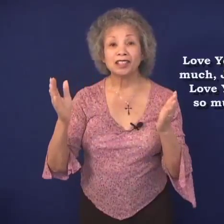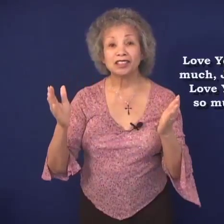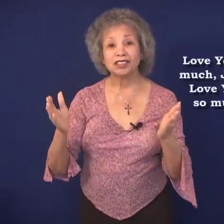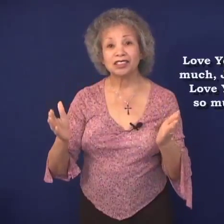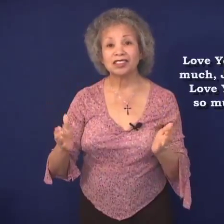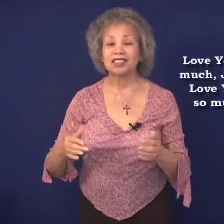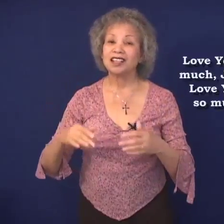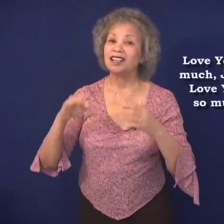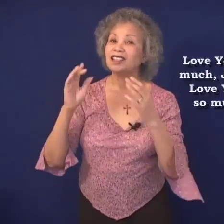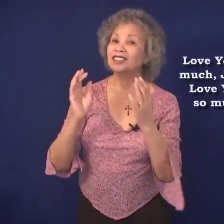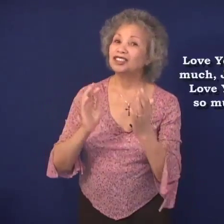much,